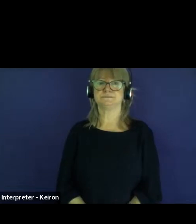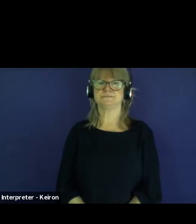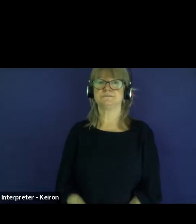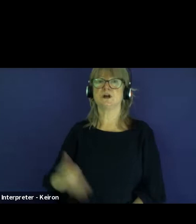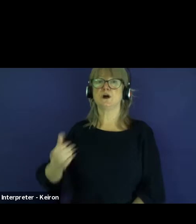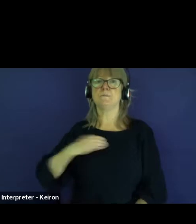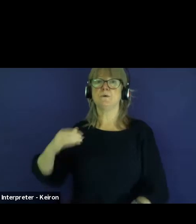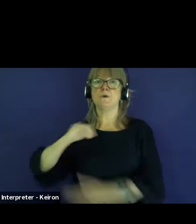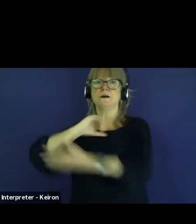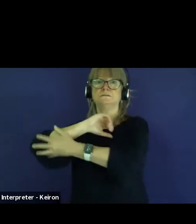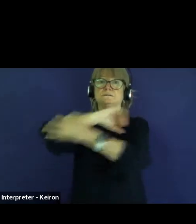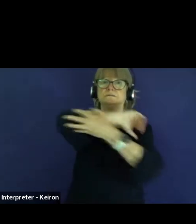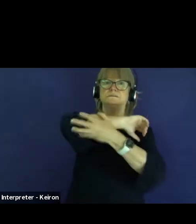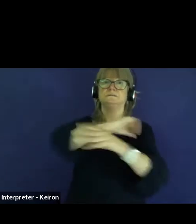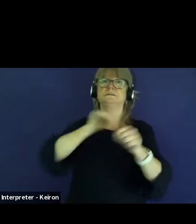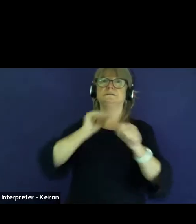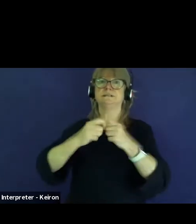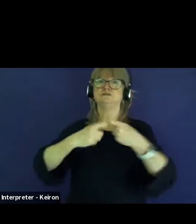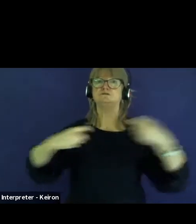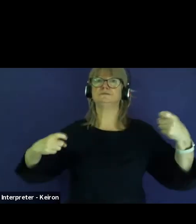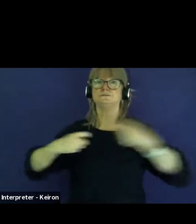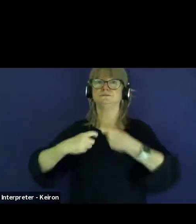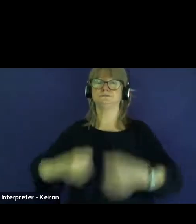the greater the stretch we'll get.